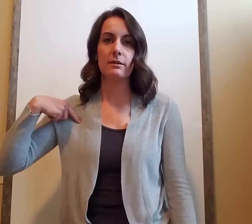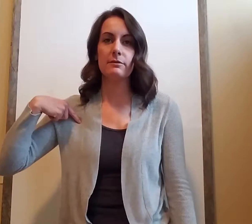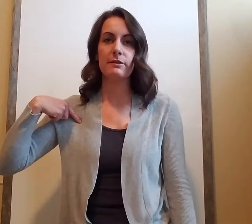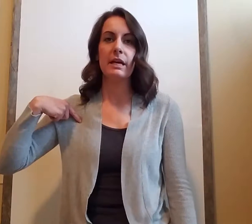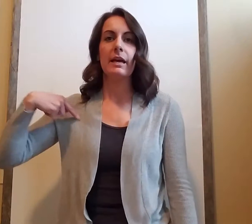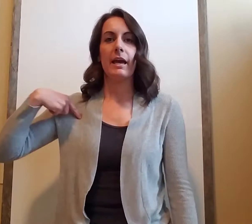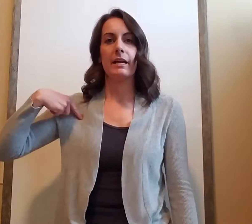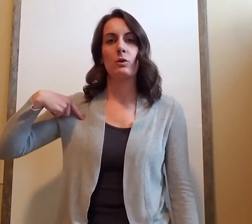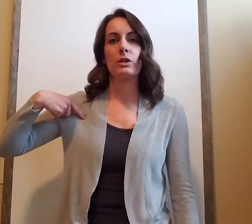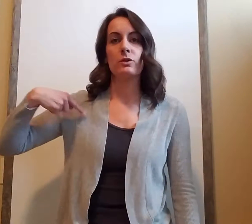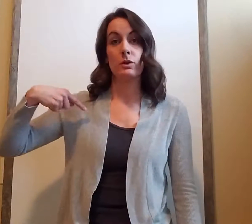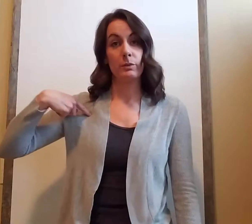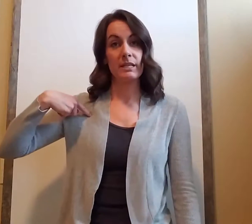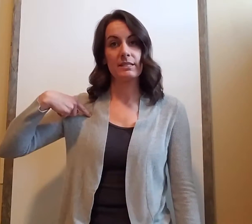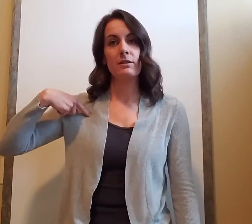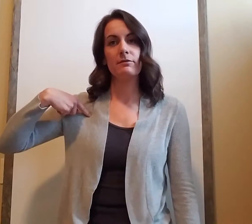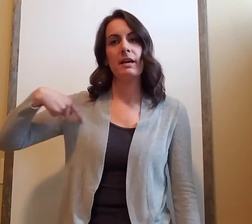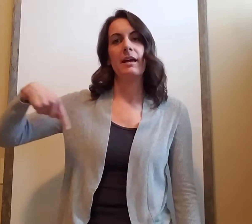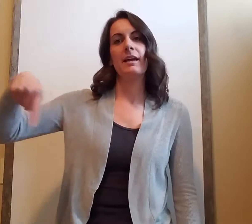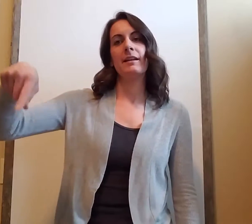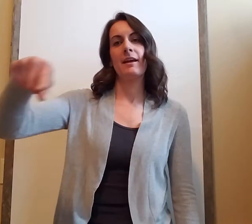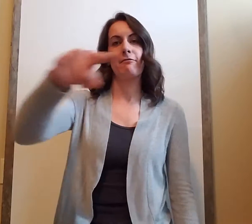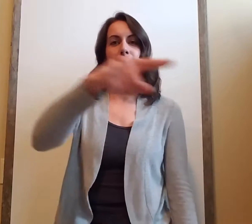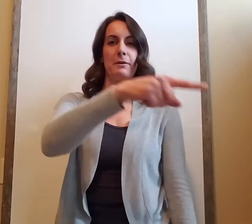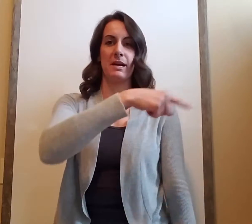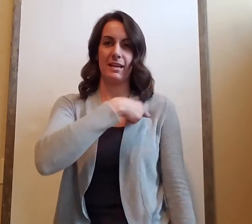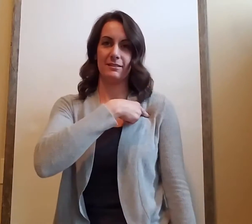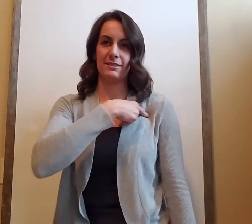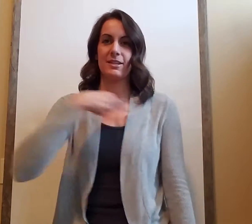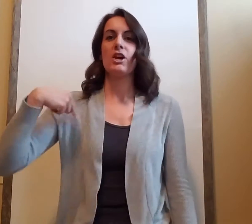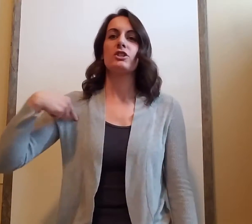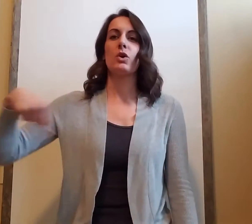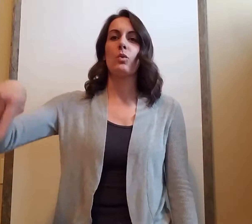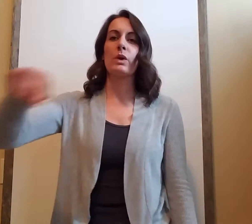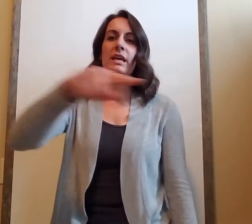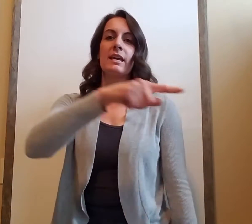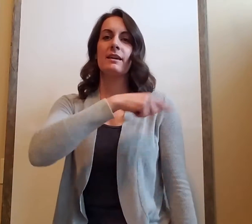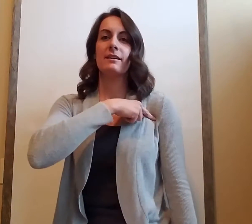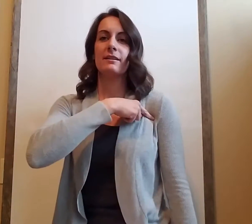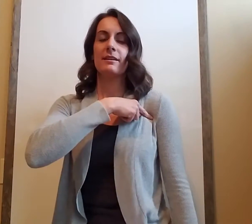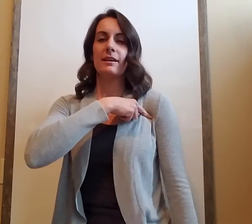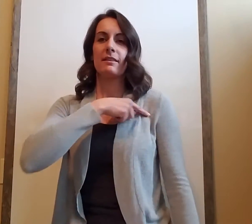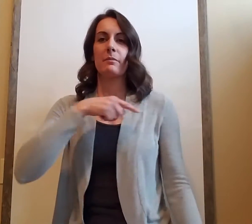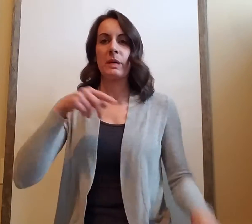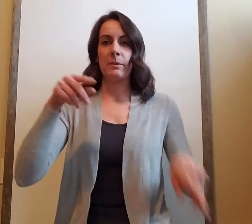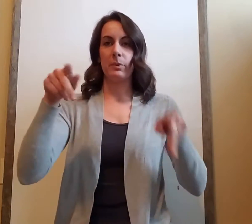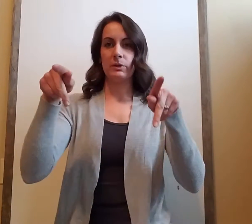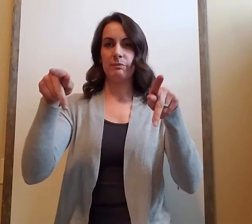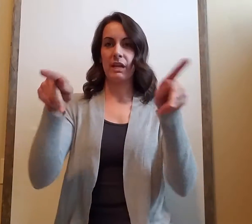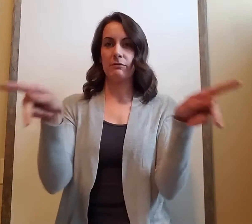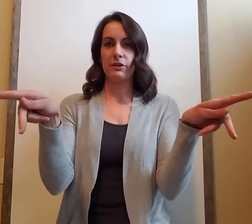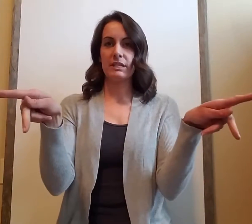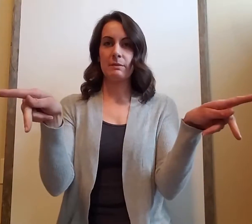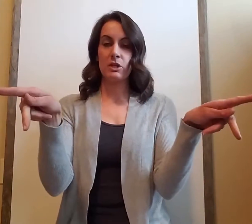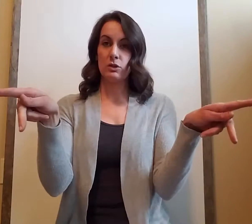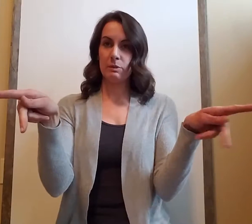myself, and I'm going to include myself and everybody else. So we the people, and for this I'm going to use my